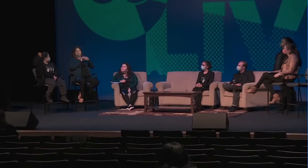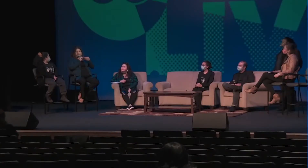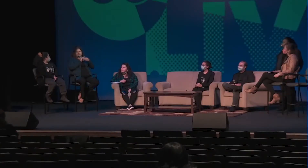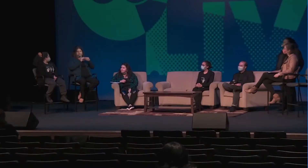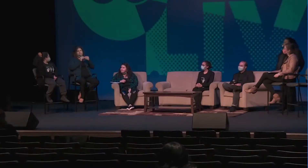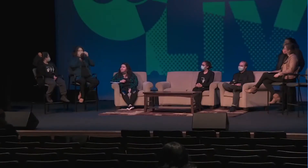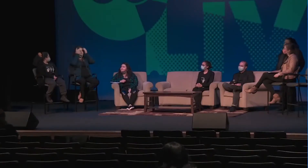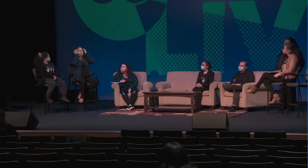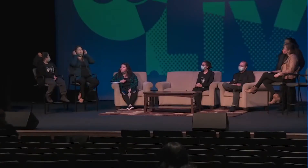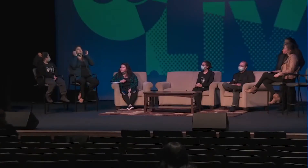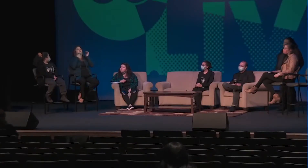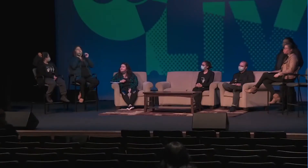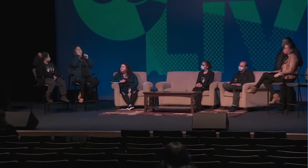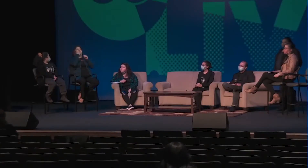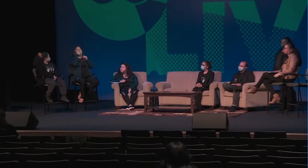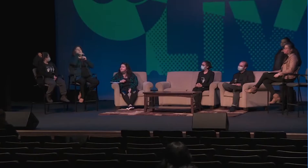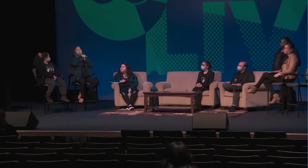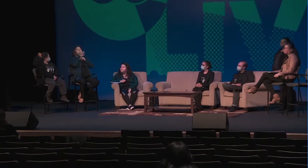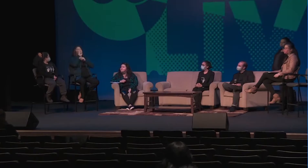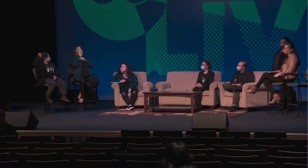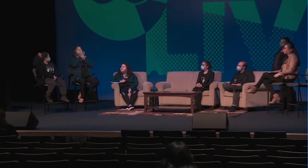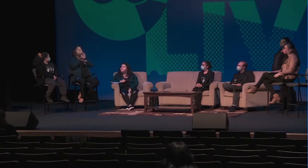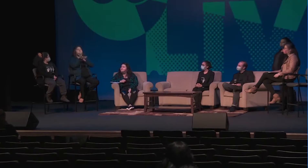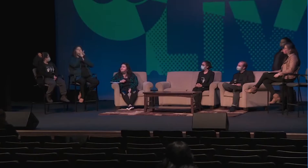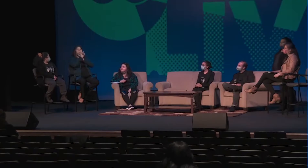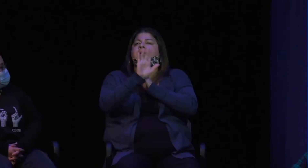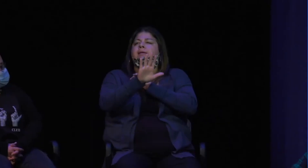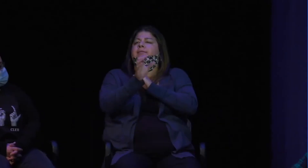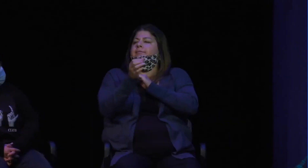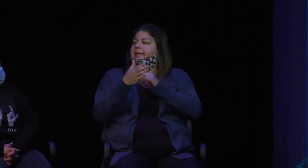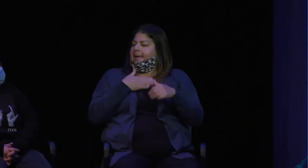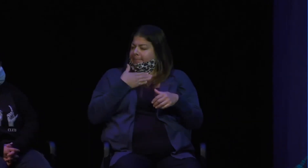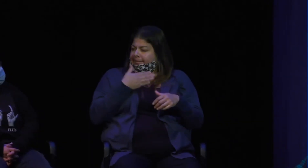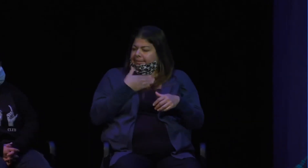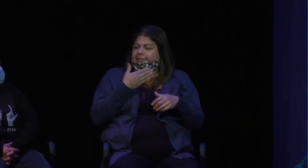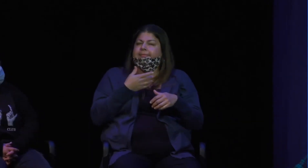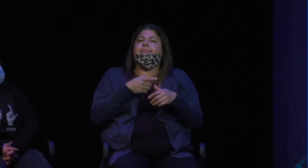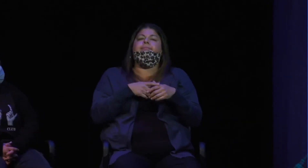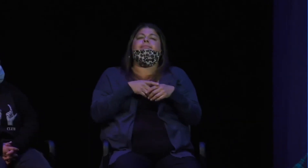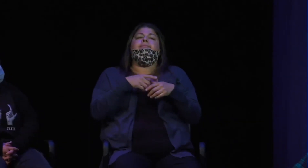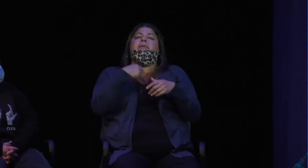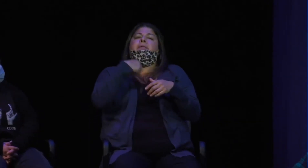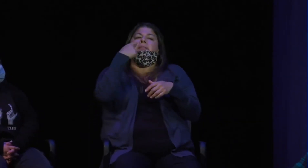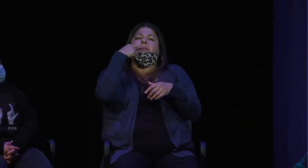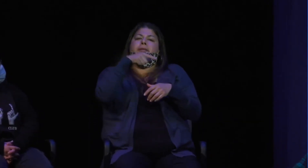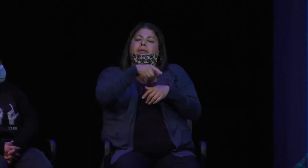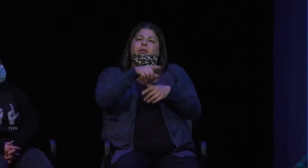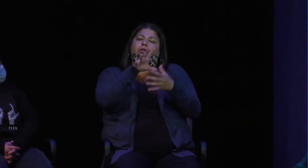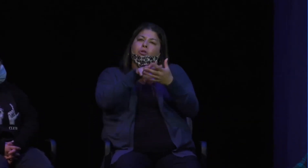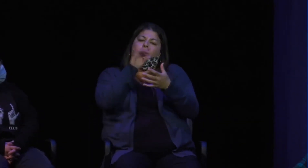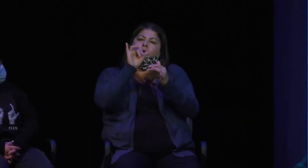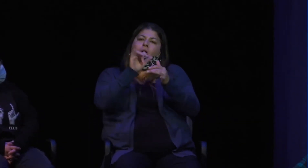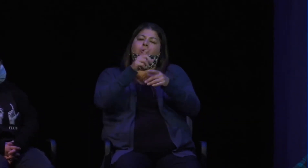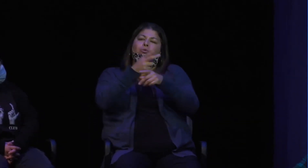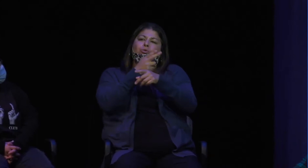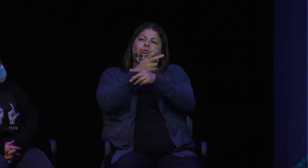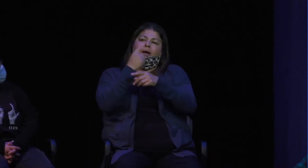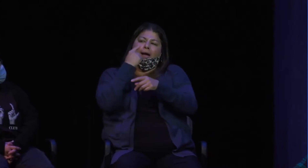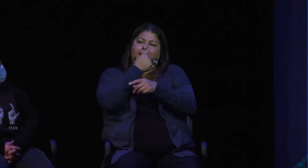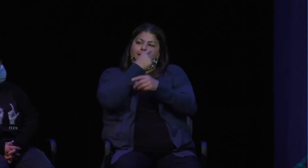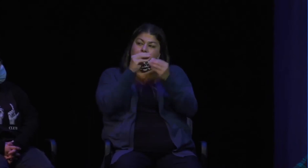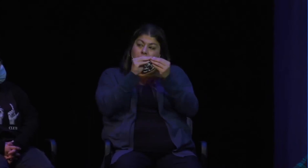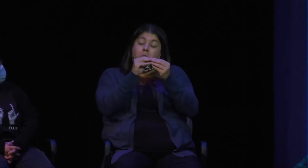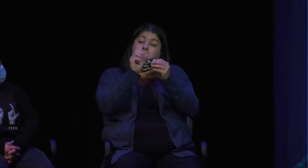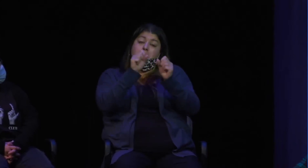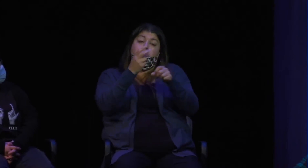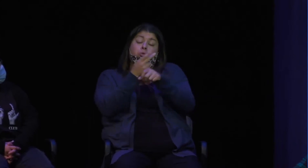I completely agree with Karina's statement. I think that he will find some happiness there.